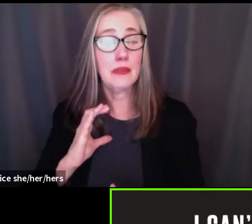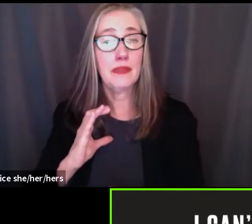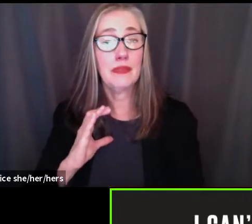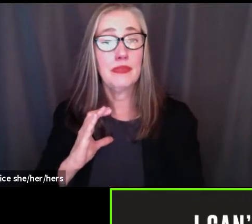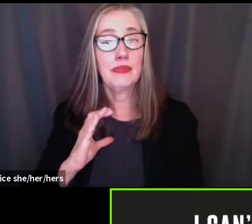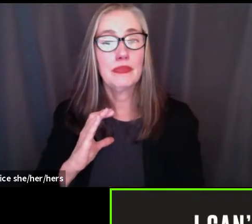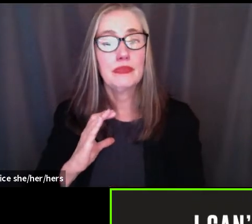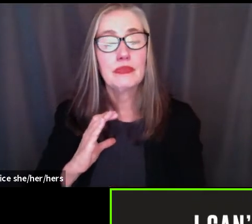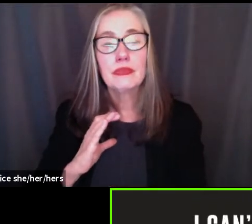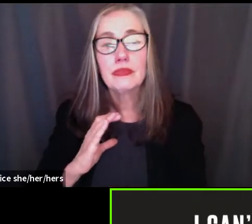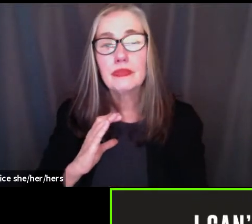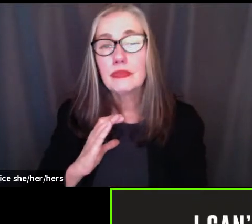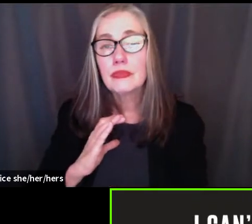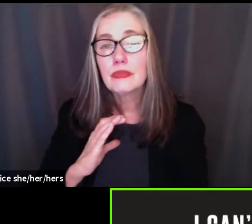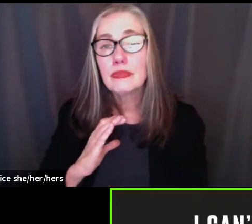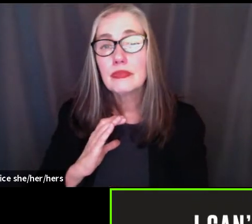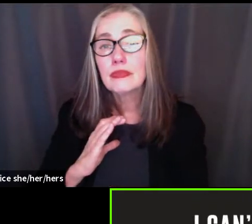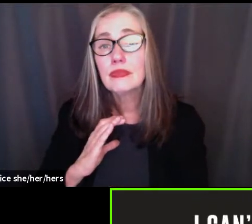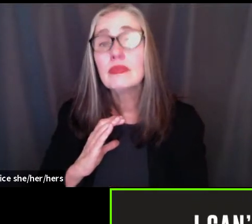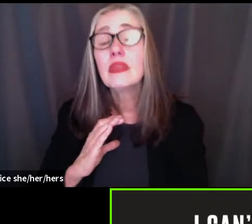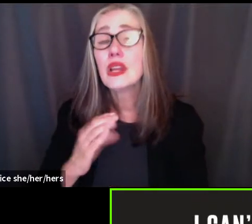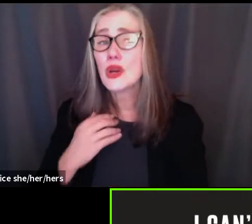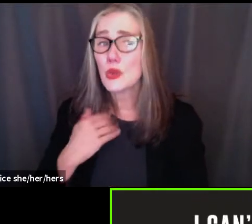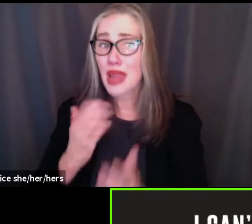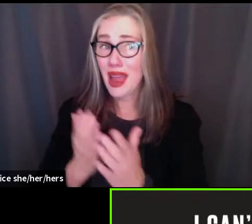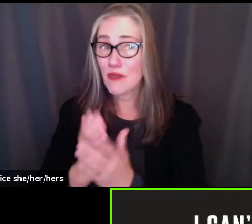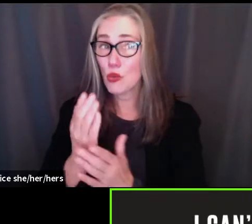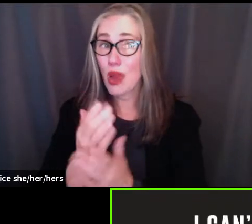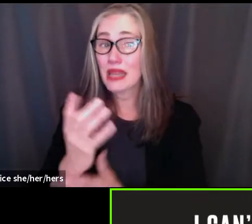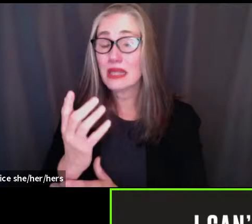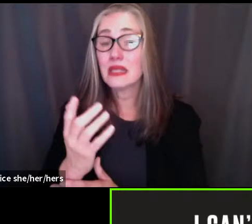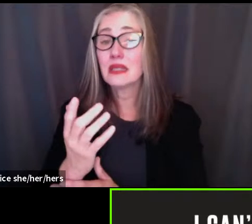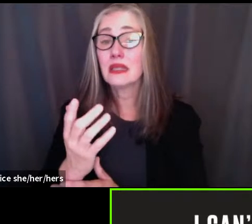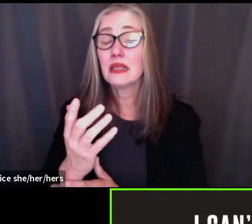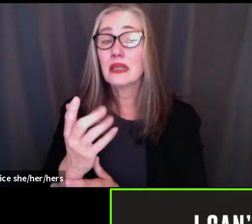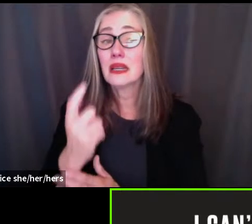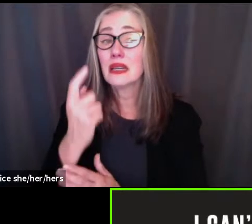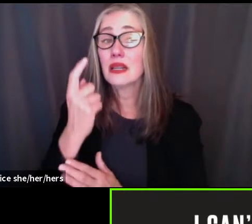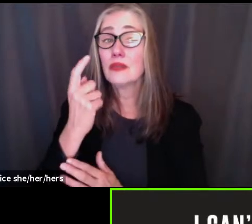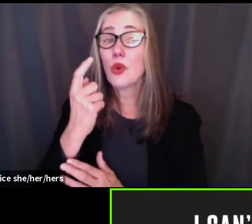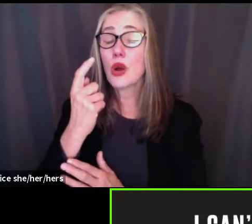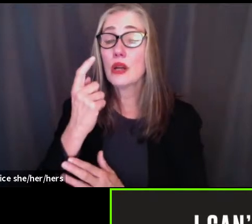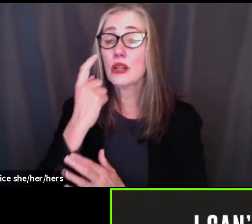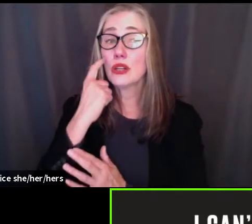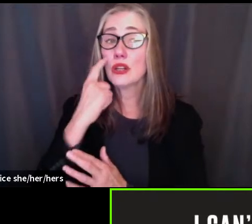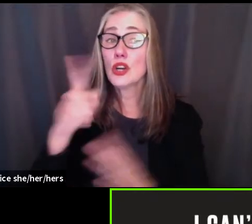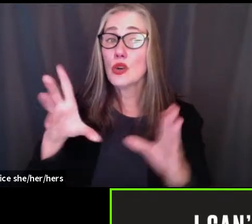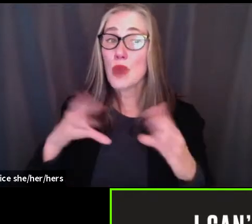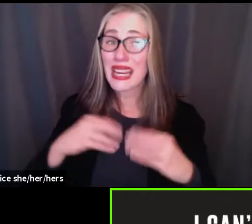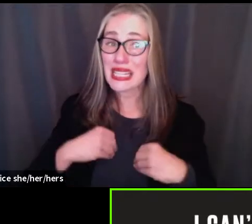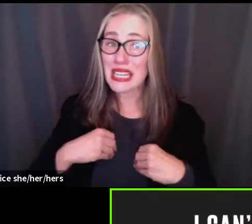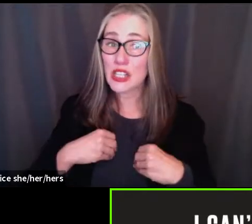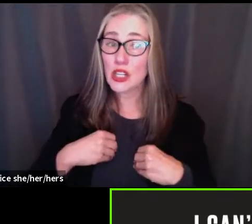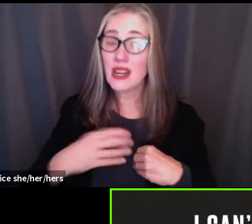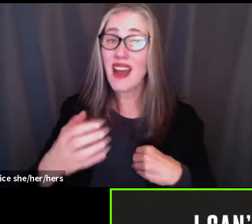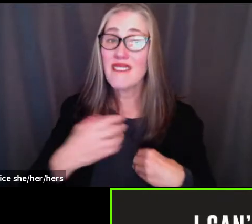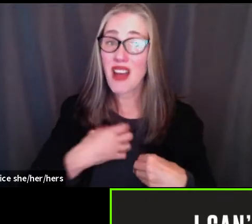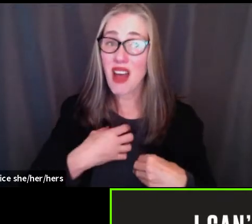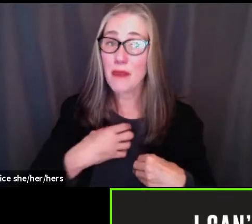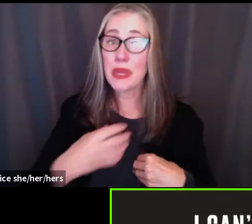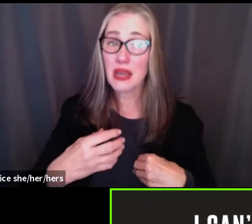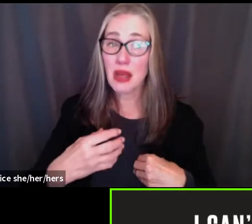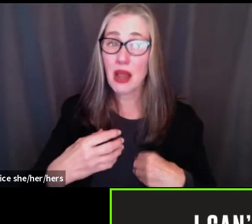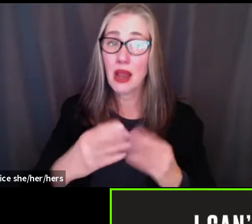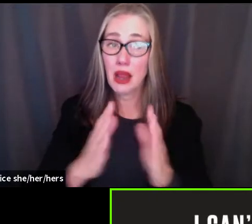Isn't it we had the right for recognition of appeal? I think this is deserved to be addressed by